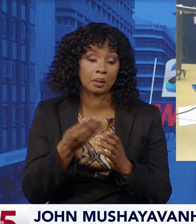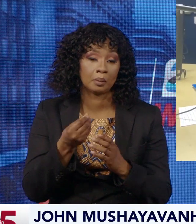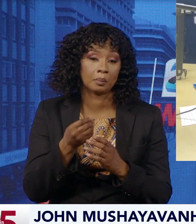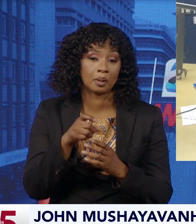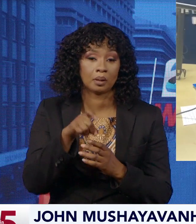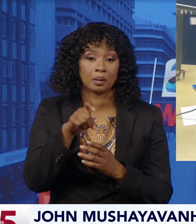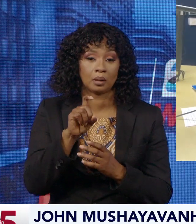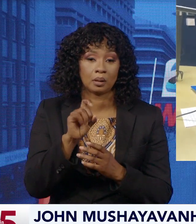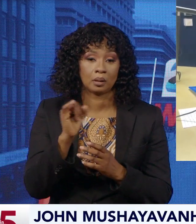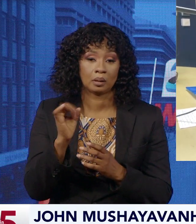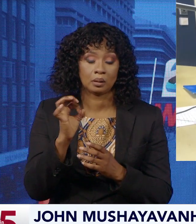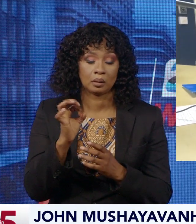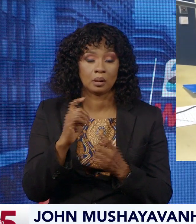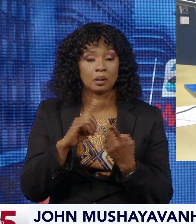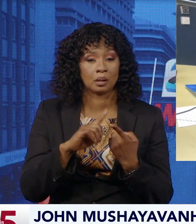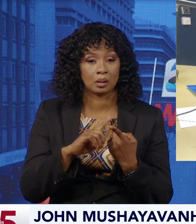any other currency.